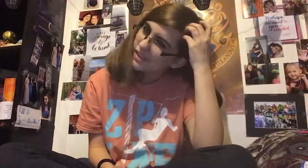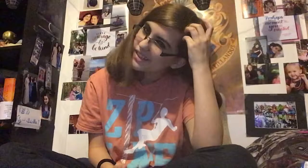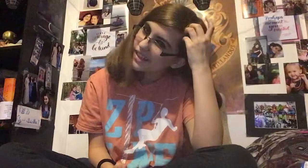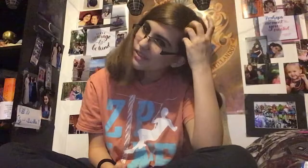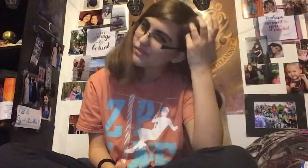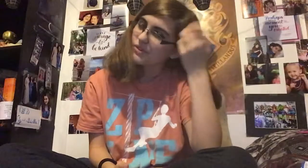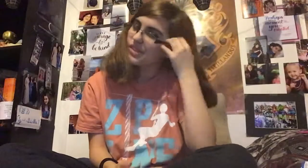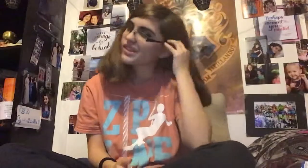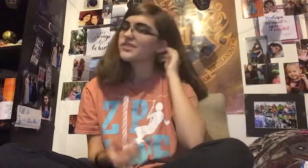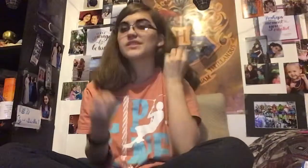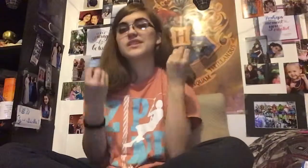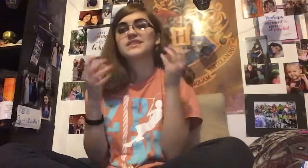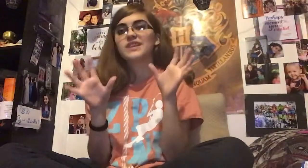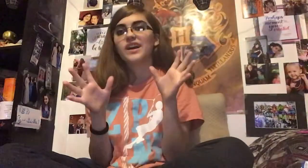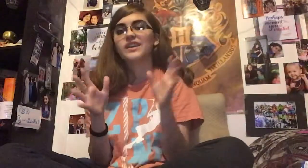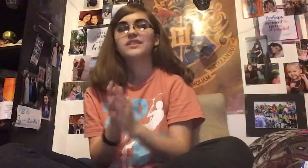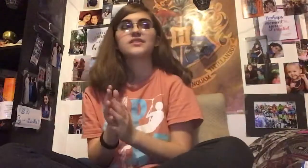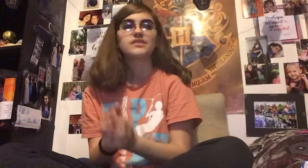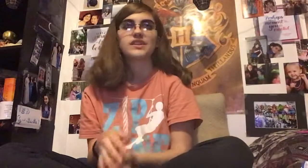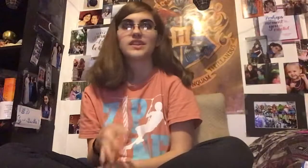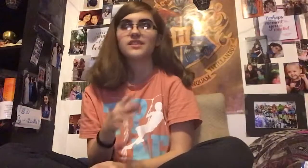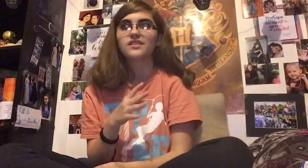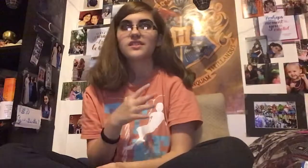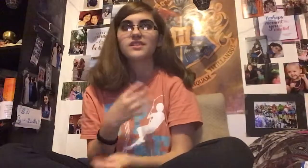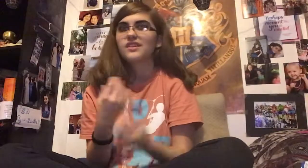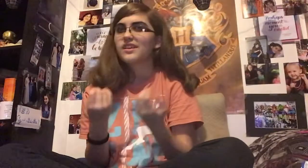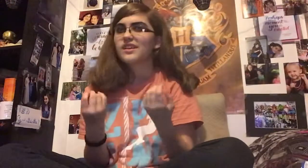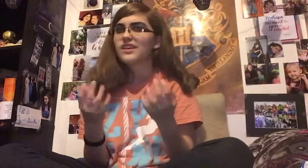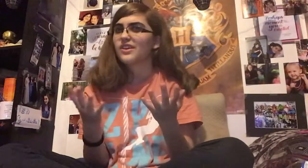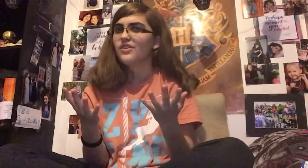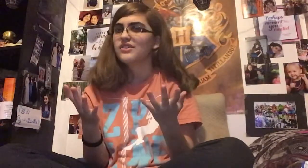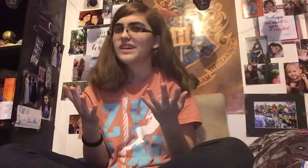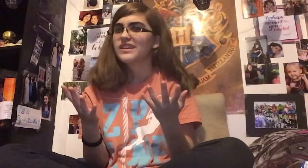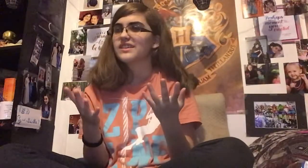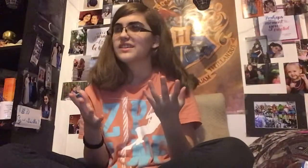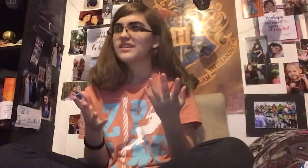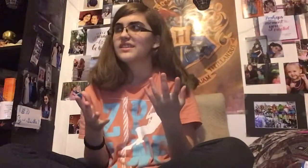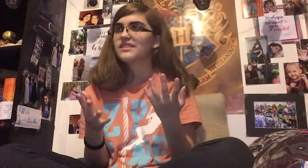explain that use of wording. So it says done. So it's like, at all, like,